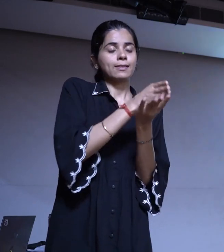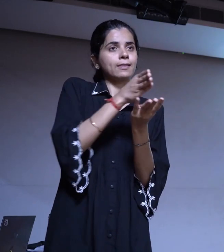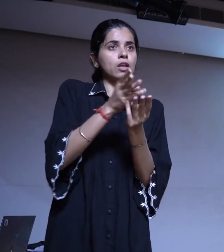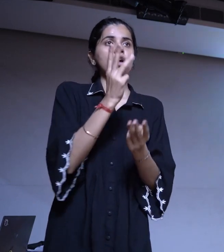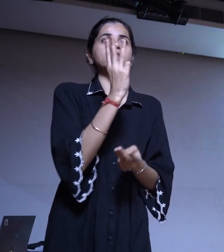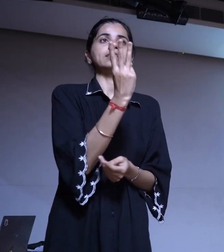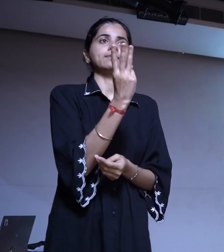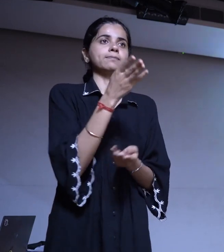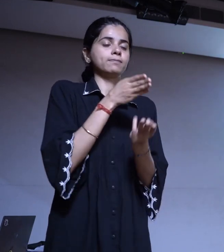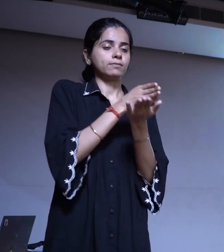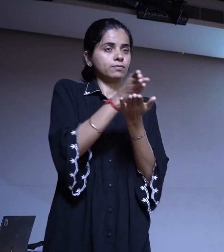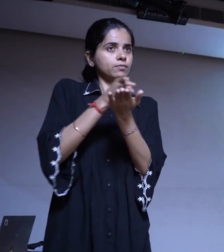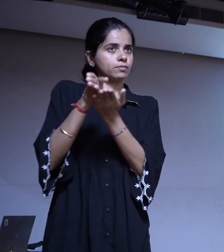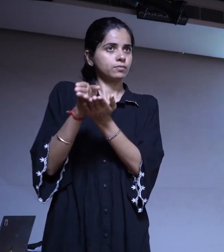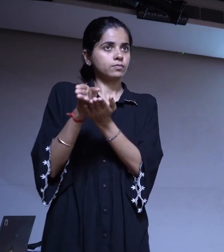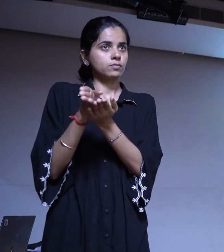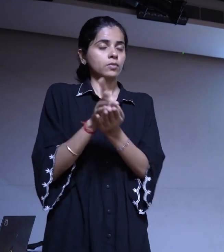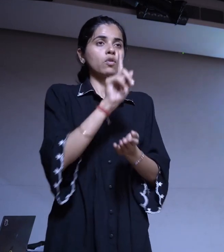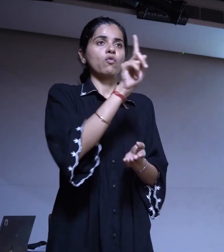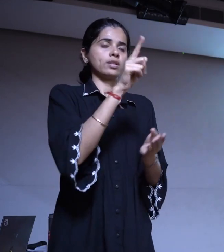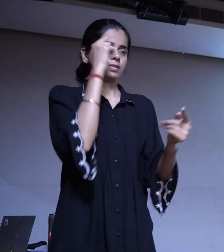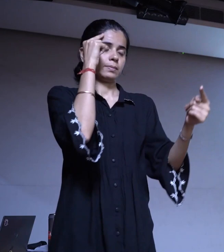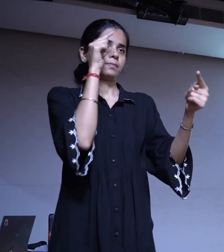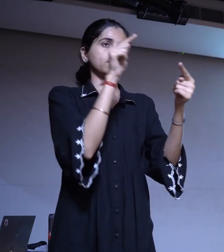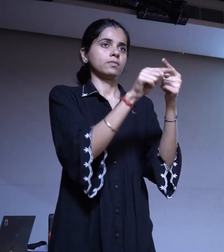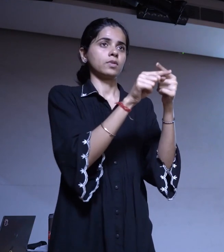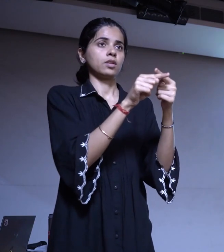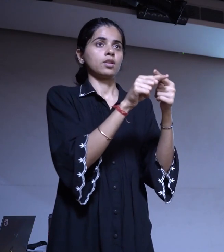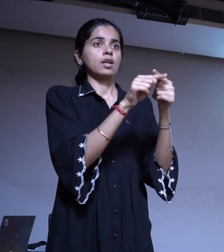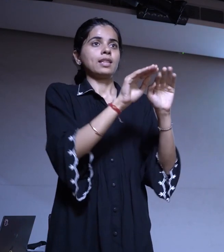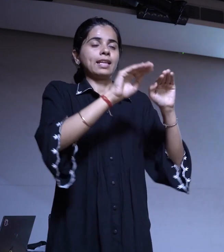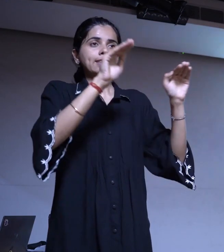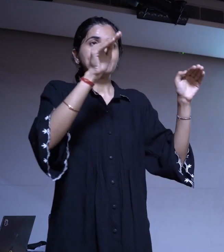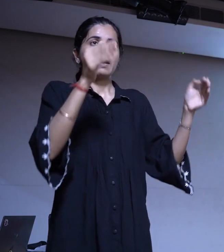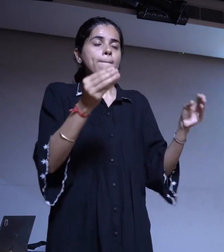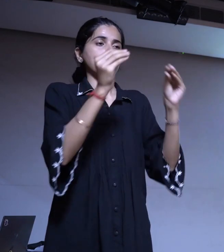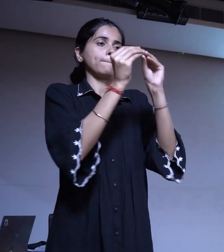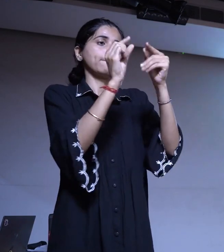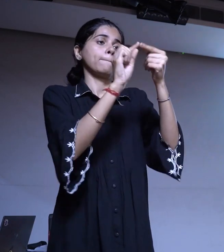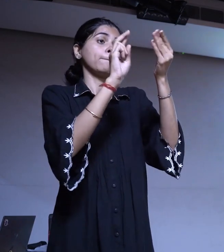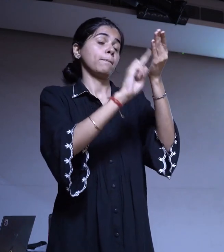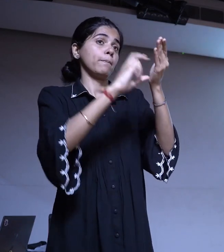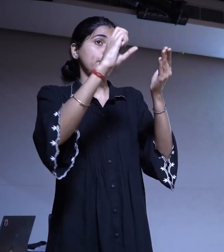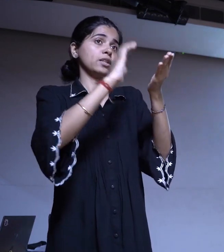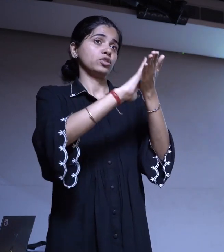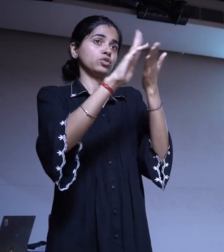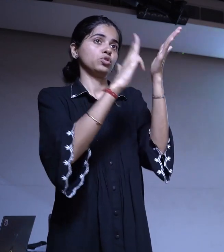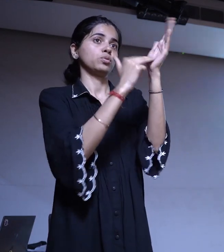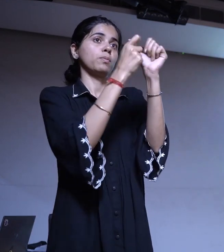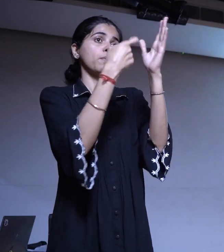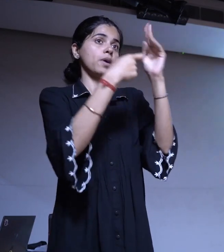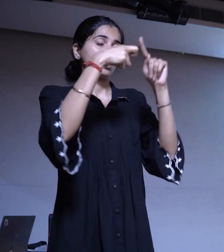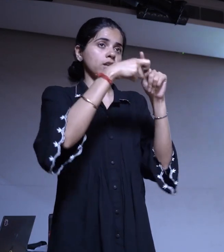that this is being used I'll only talk about one aspect so one is to Benchmark grade level skills so if you run this entire tool in the